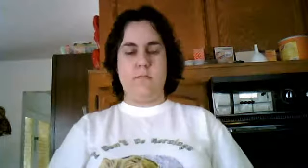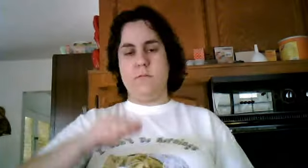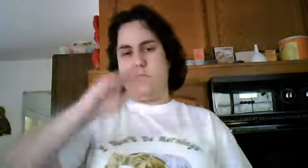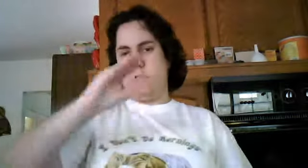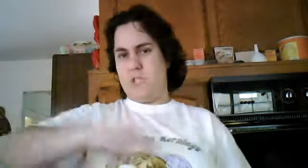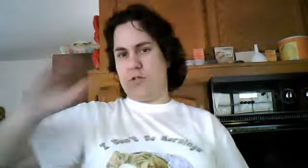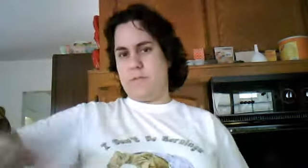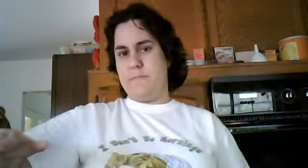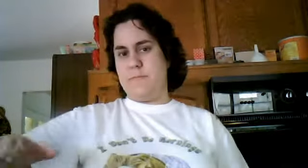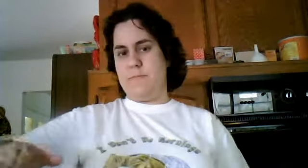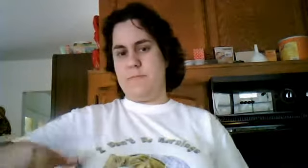Children.